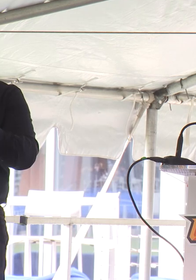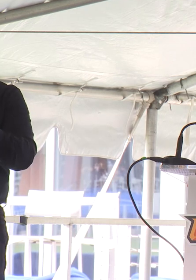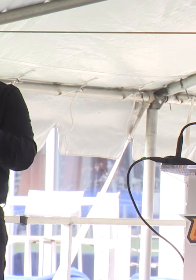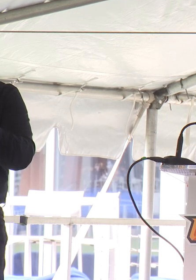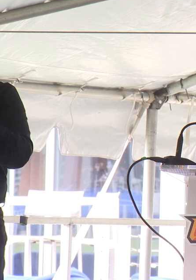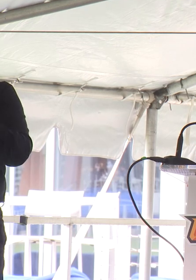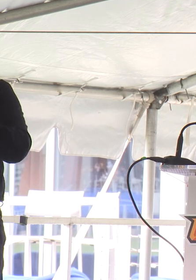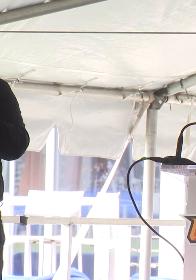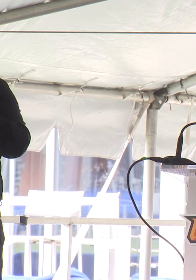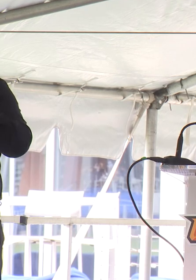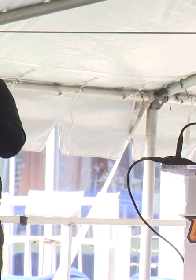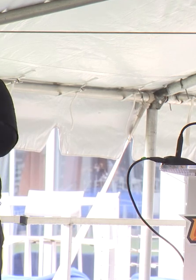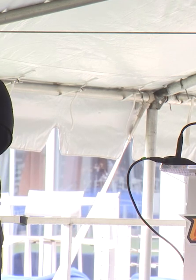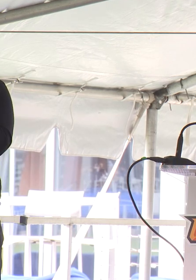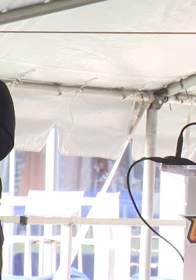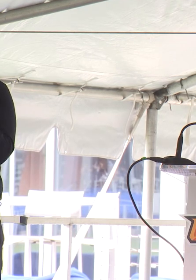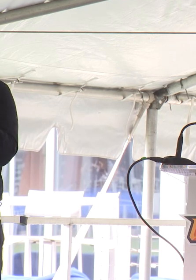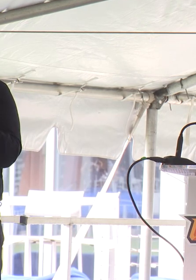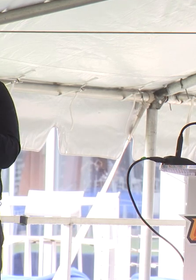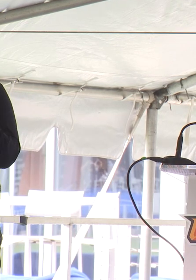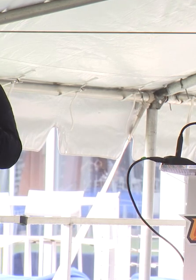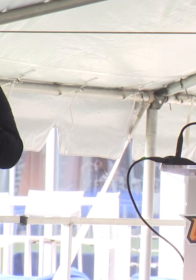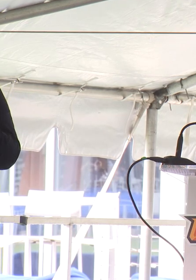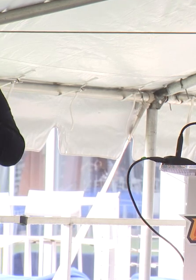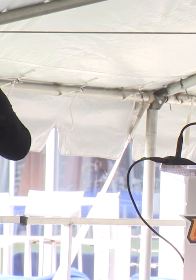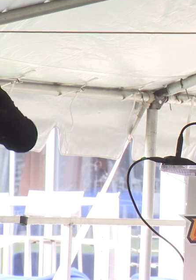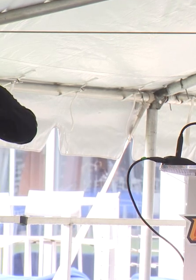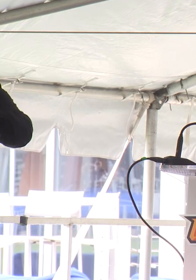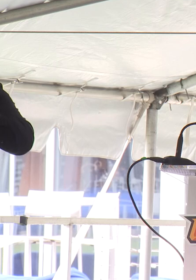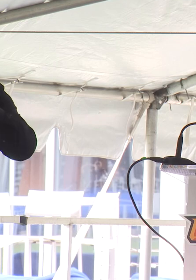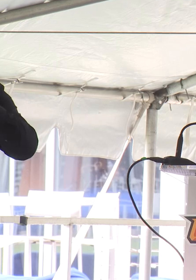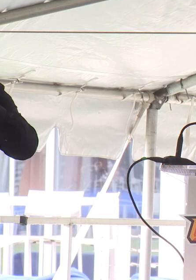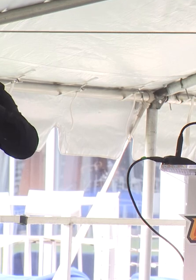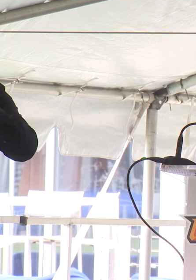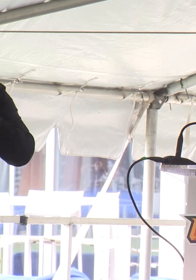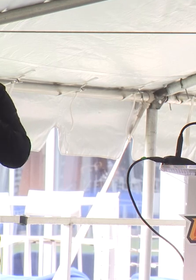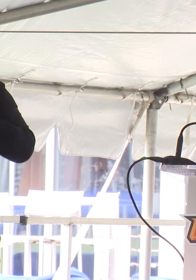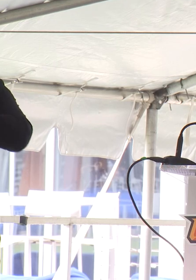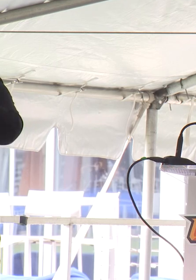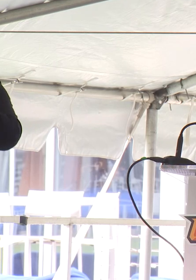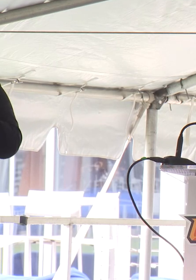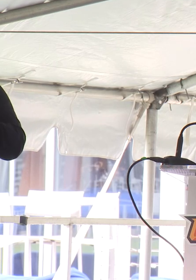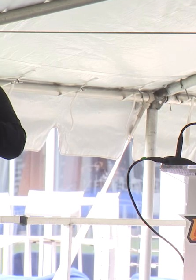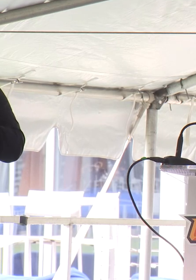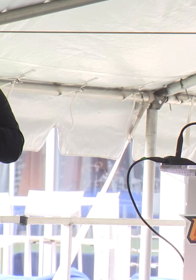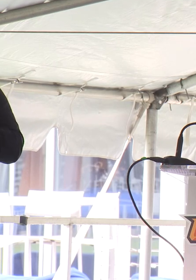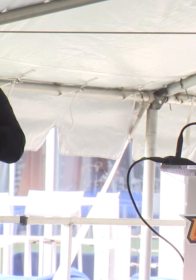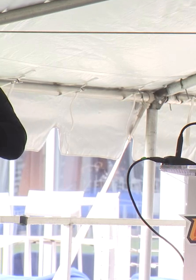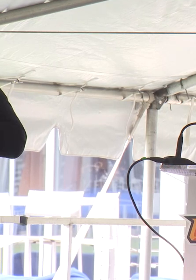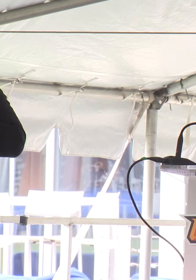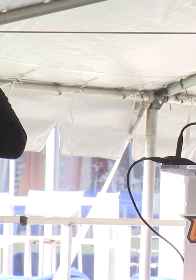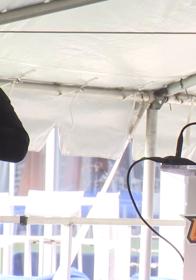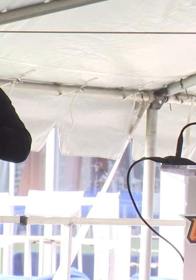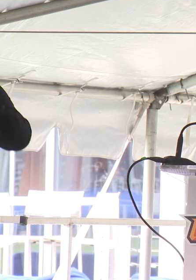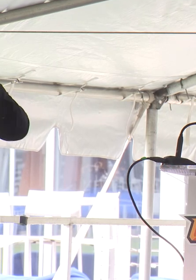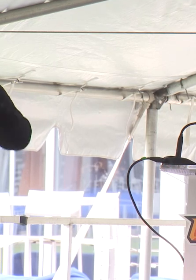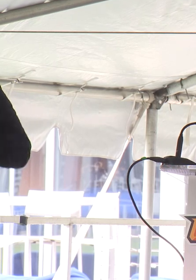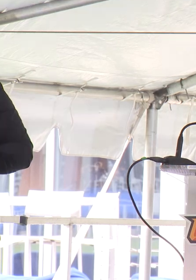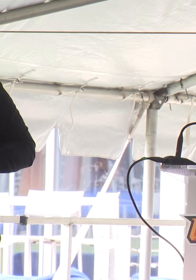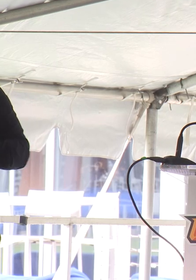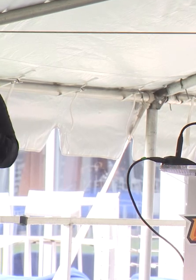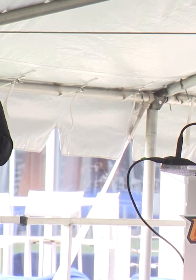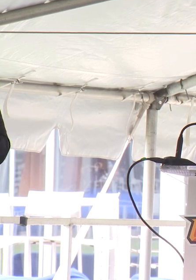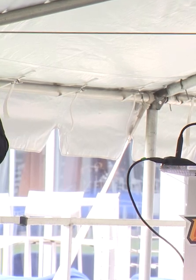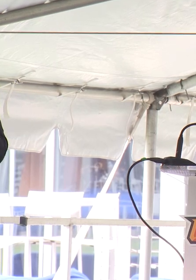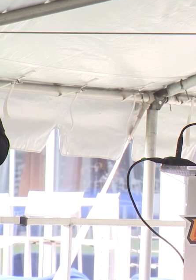this dream a reality, but you have paved the way for future generations to thrive and excel. Your contribution